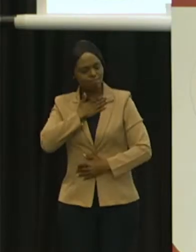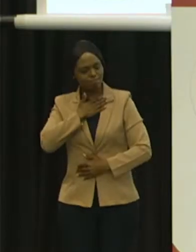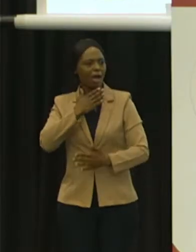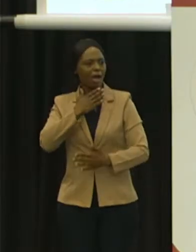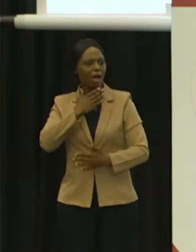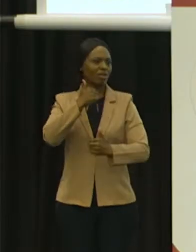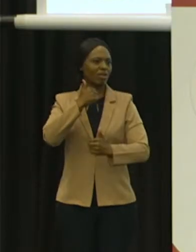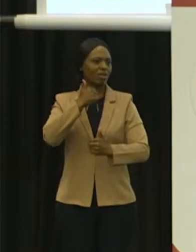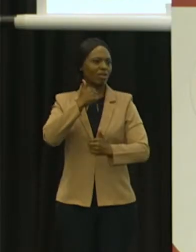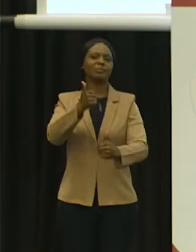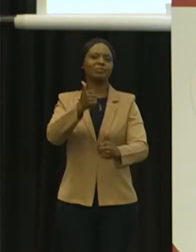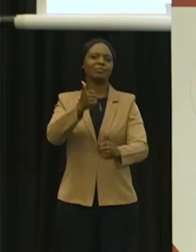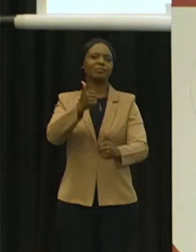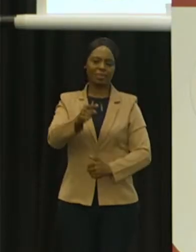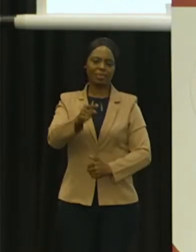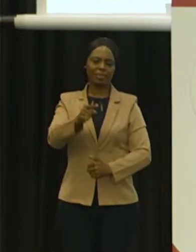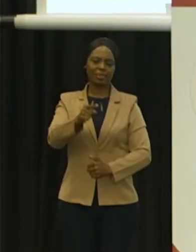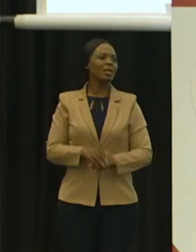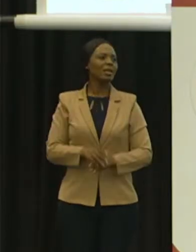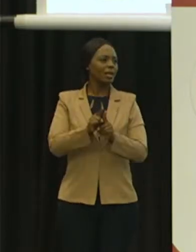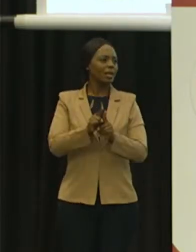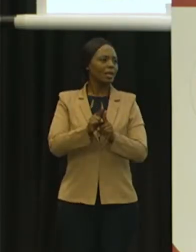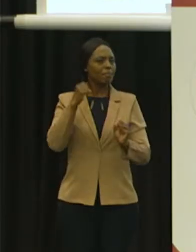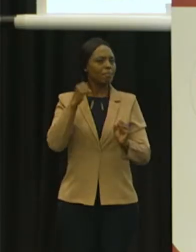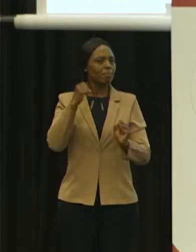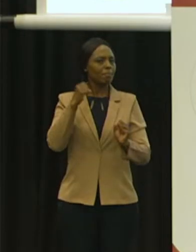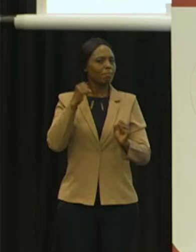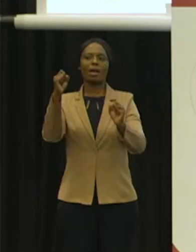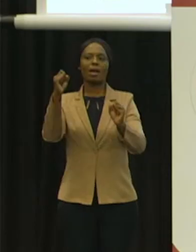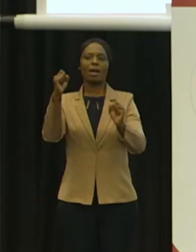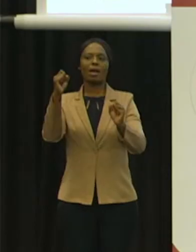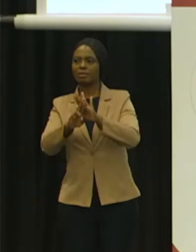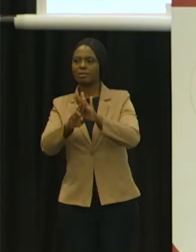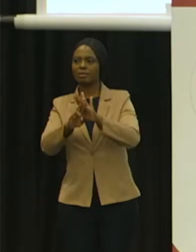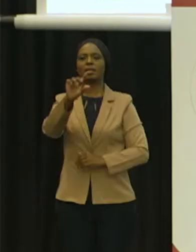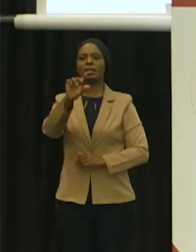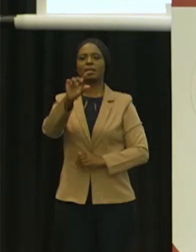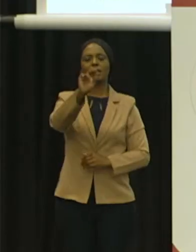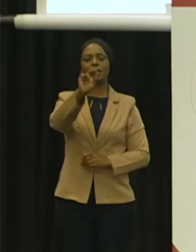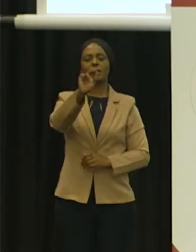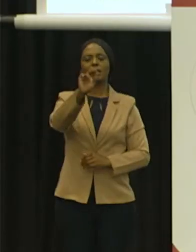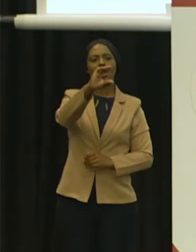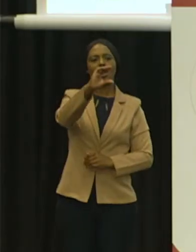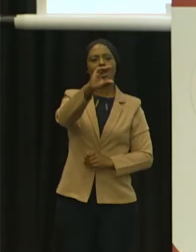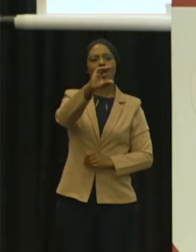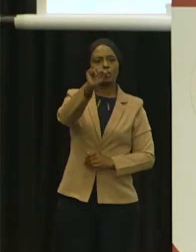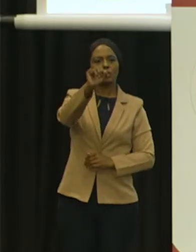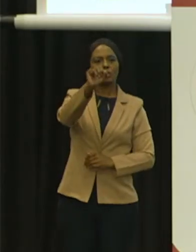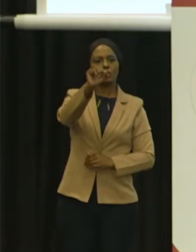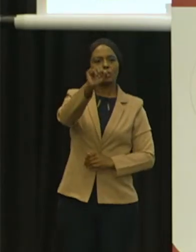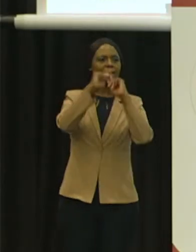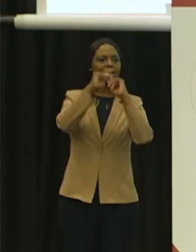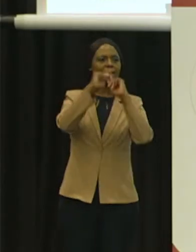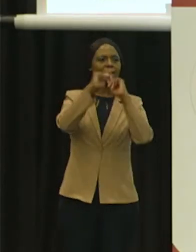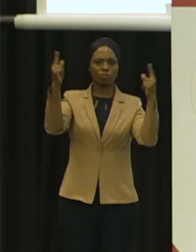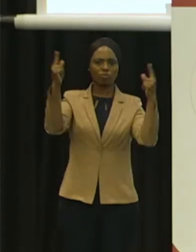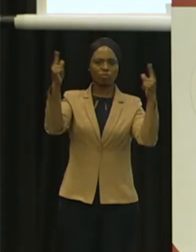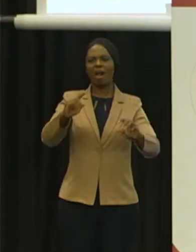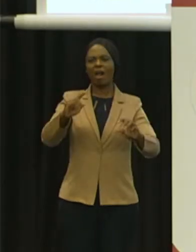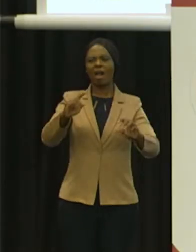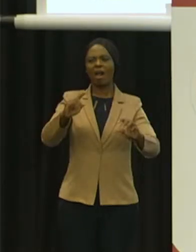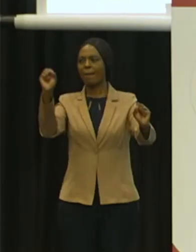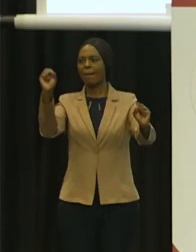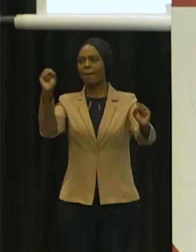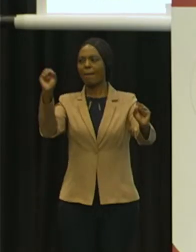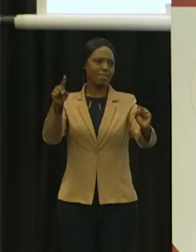I speak for my colleagues, but I also speak for the NACOSA team. Thank you so, so much for being here and having your voice heard. From